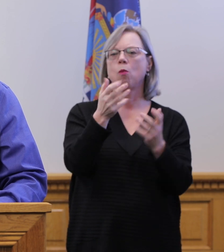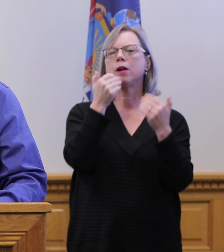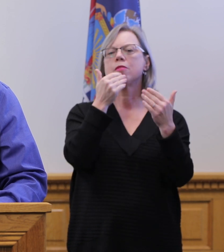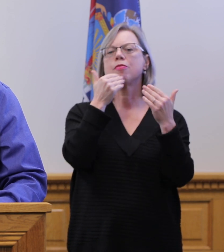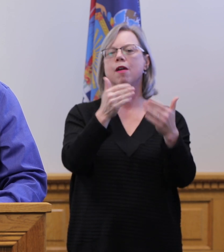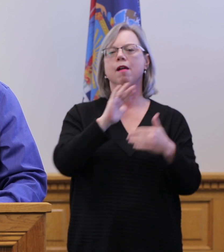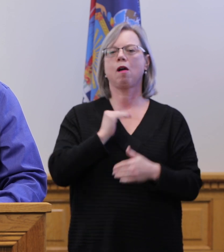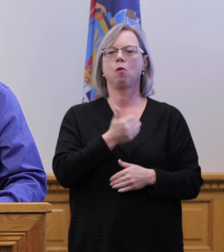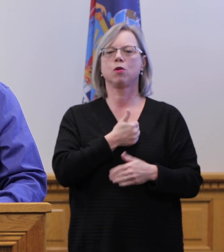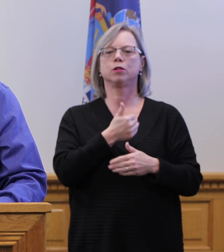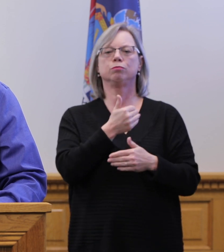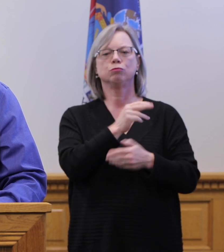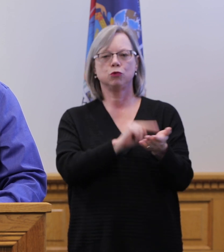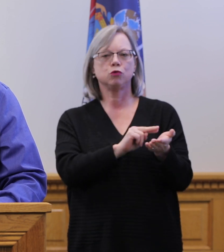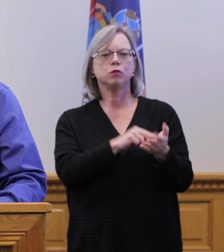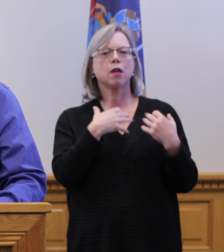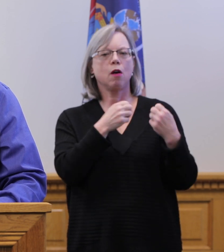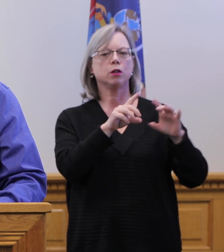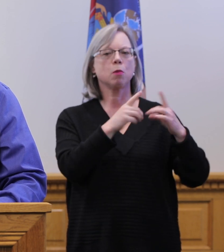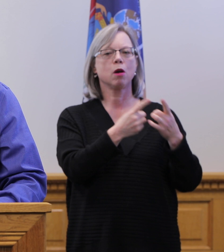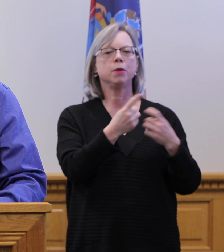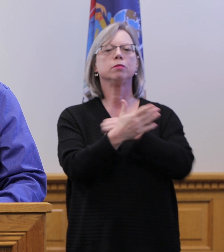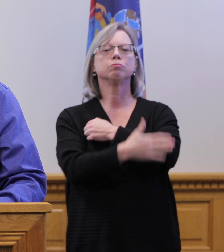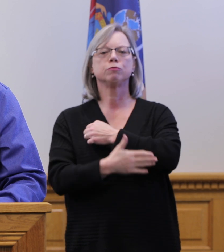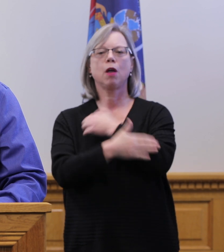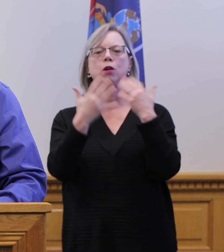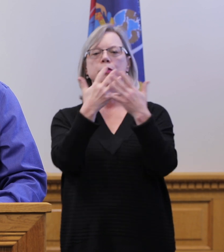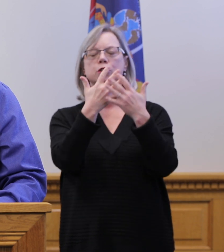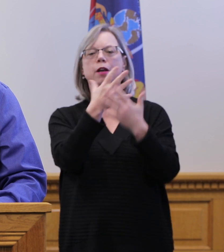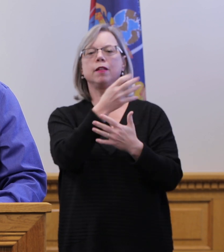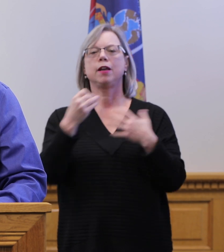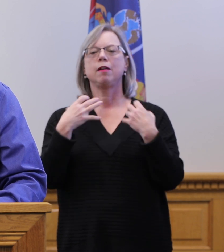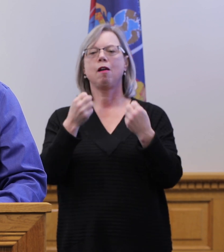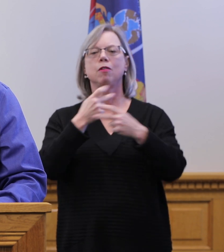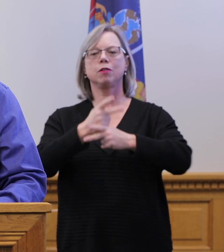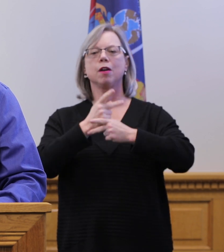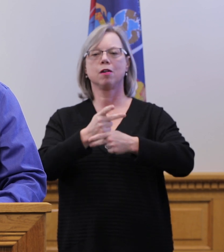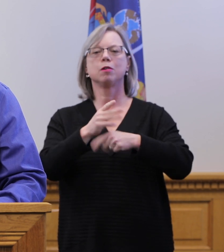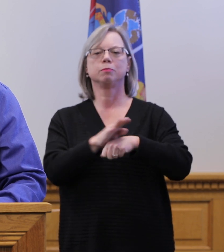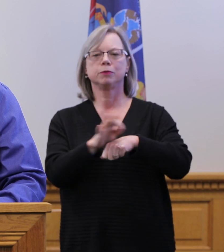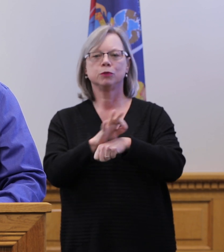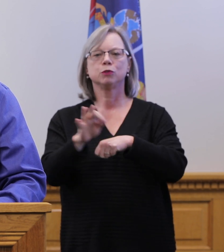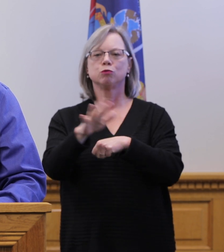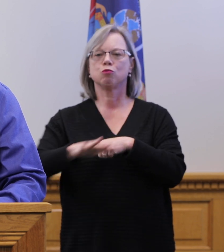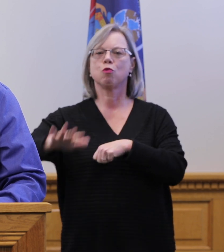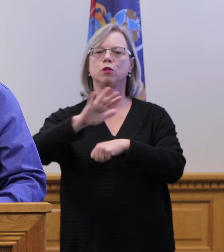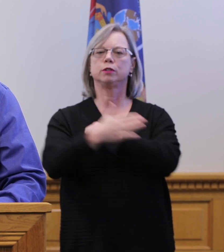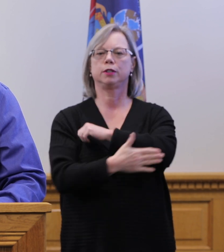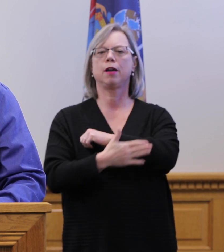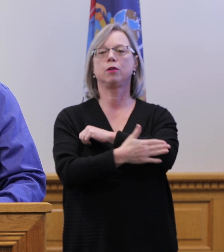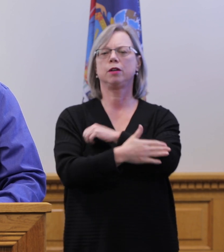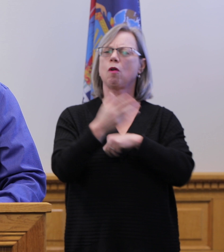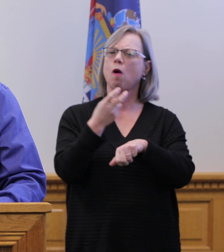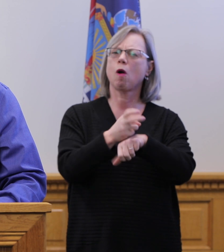at the healthcare facilities across the county for their hard work and dedication, and especially for the sacrifices they've made to take care of us through